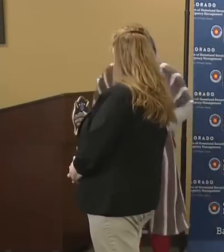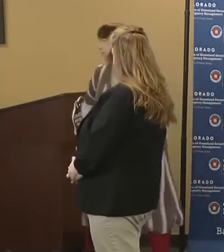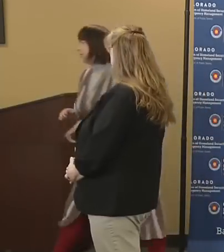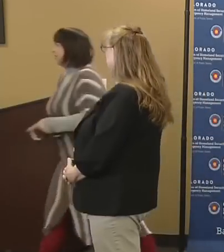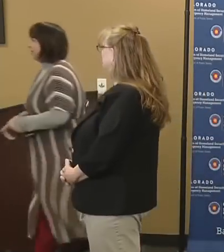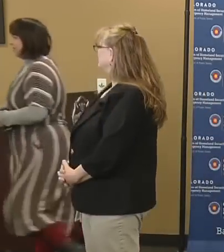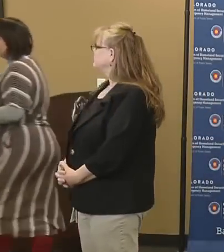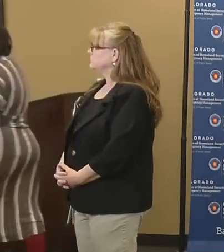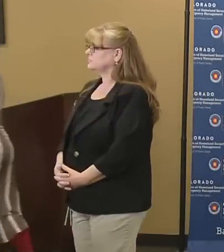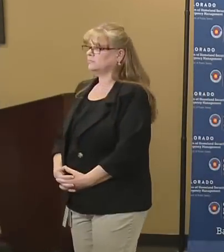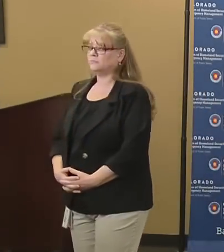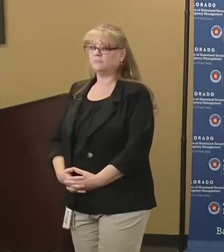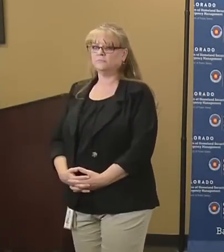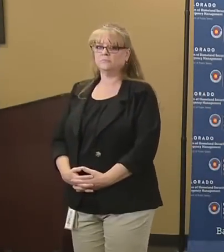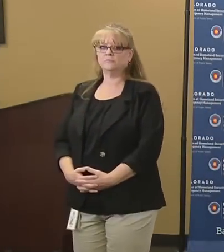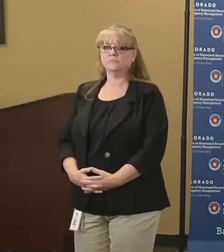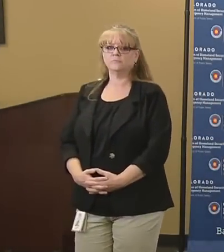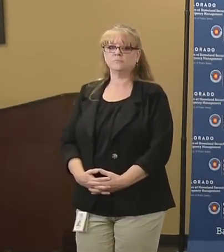Down to Mark and X.